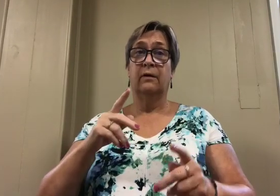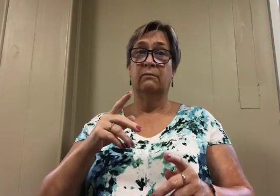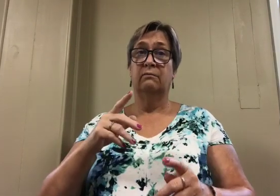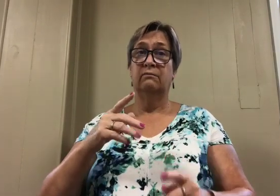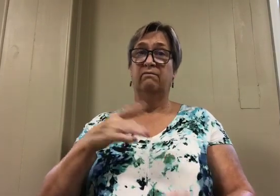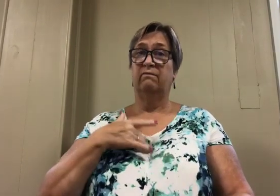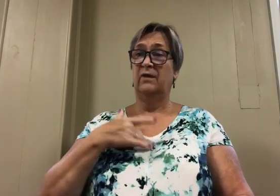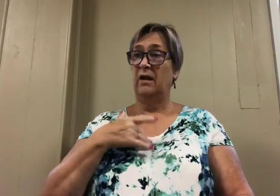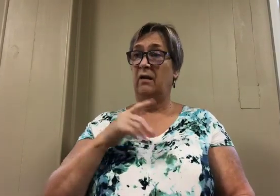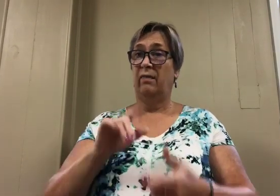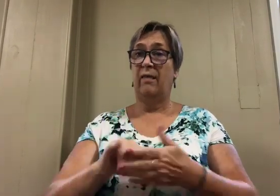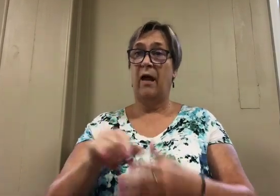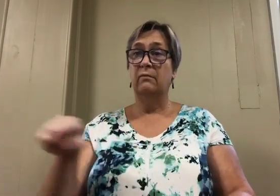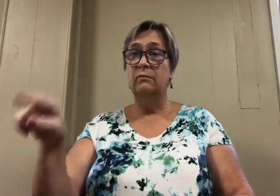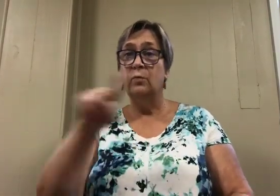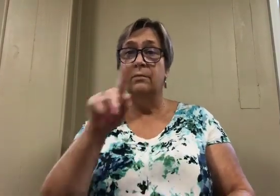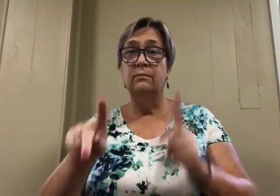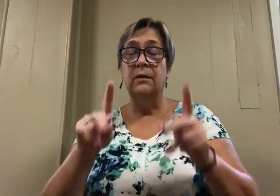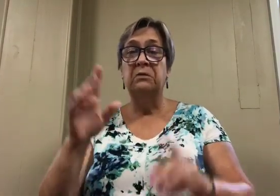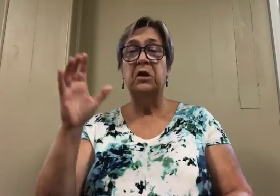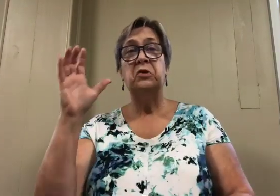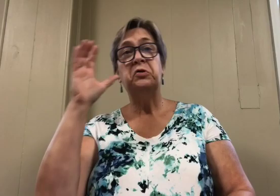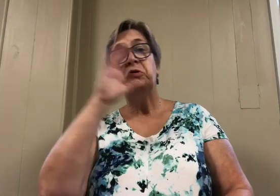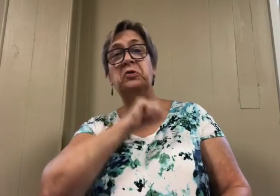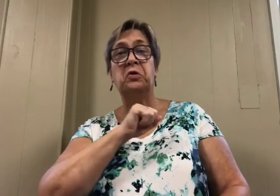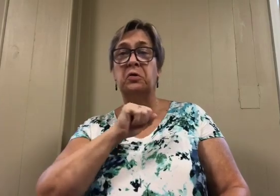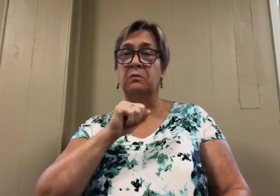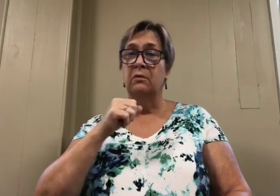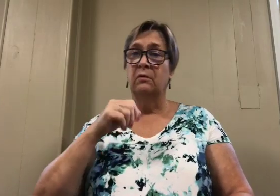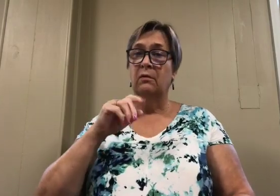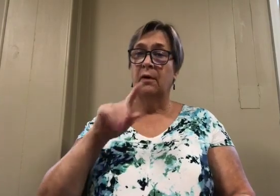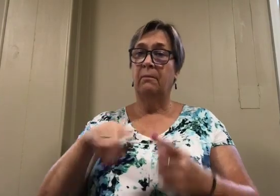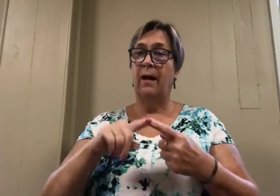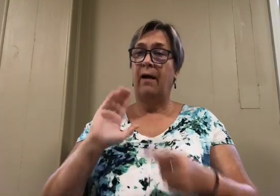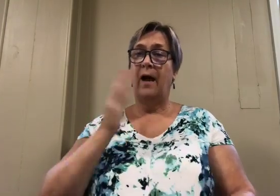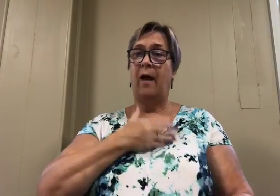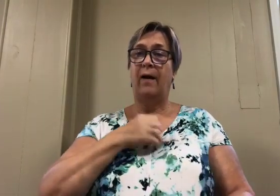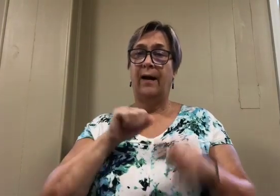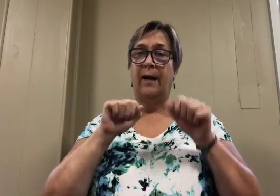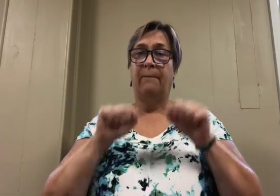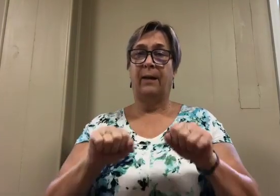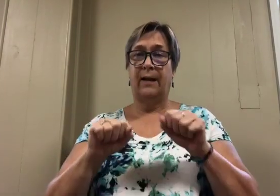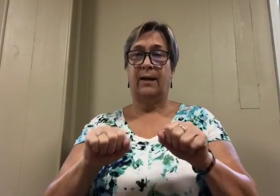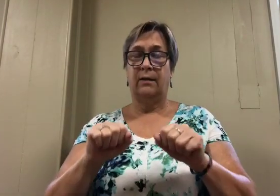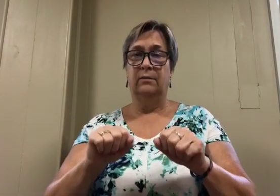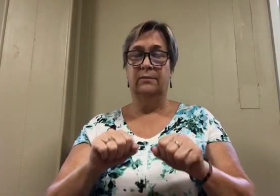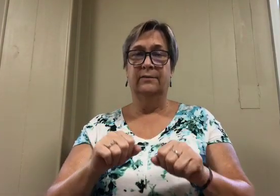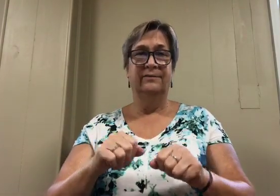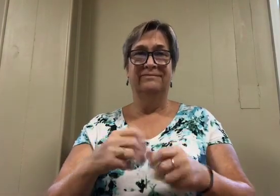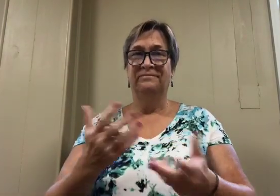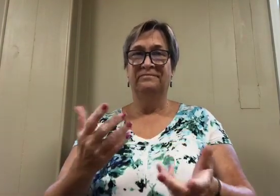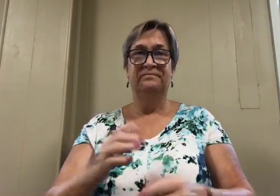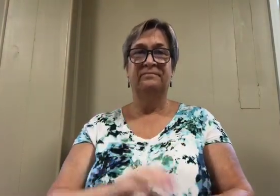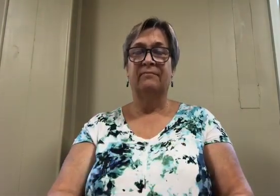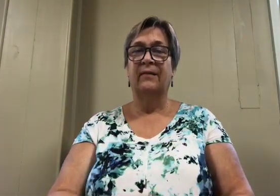There are several deaf persons that feel as though people make assumptions about our